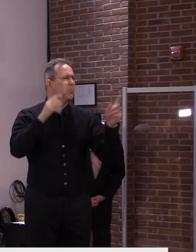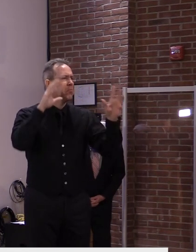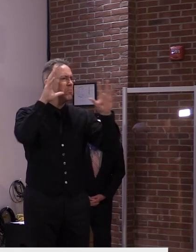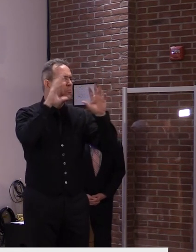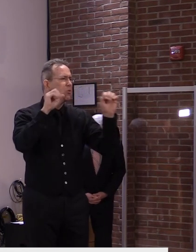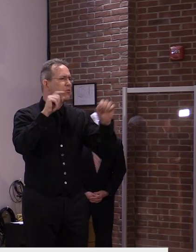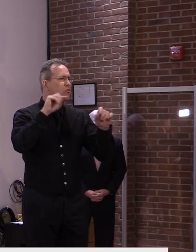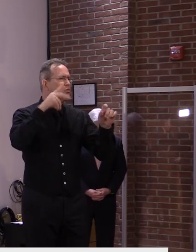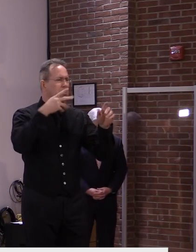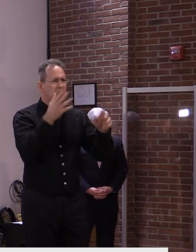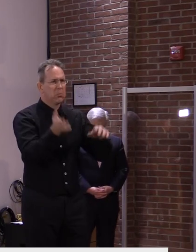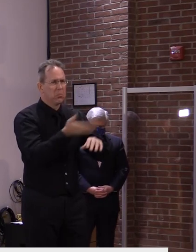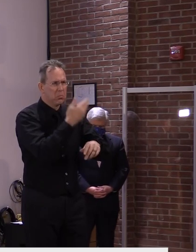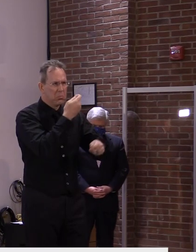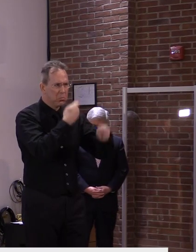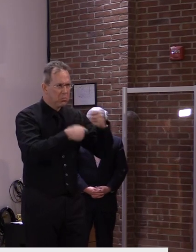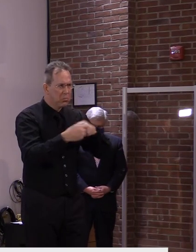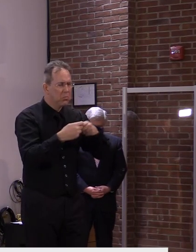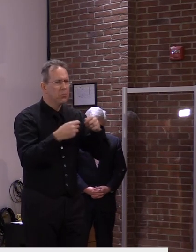has that